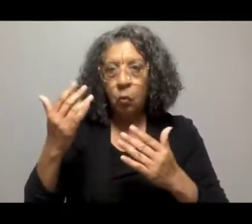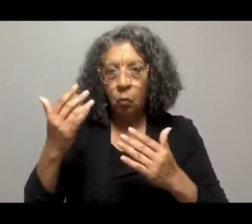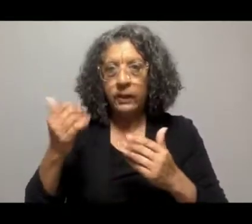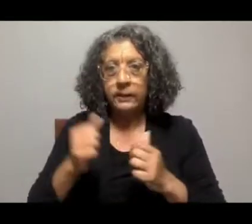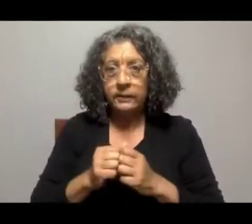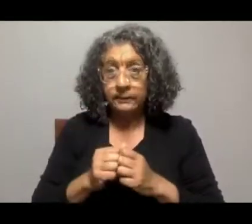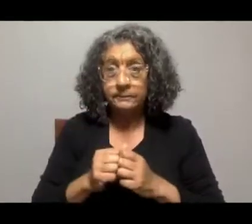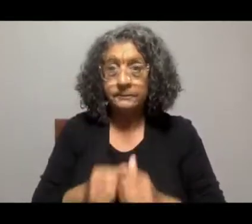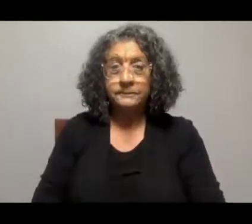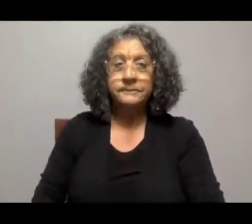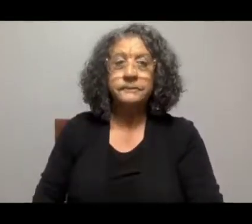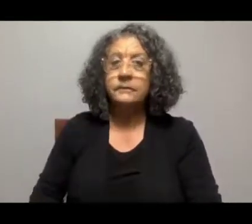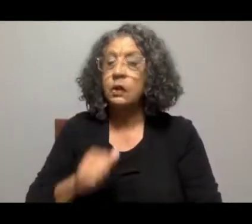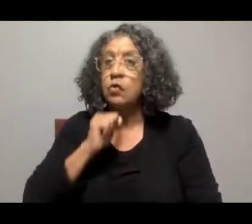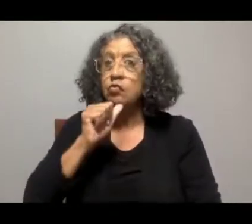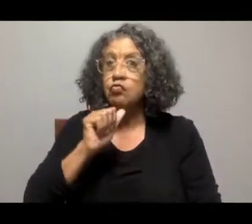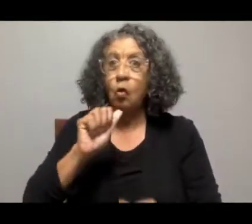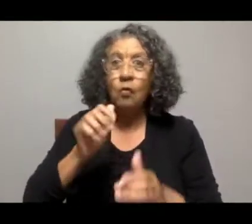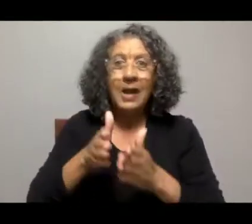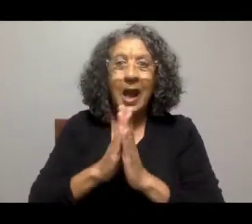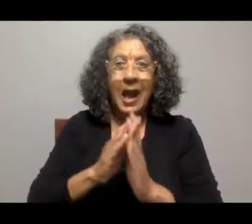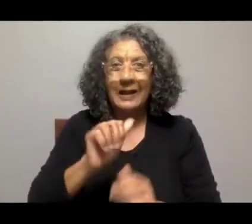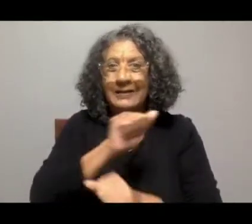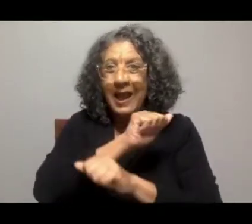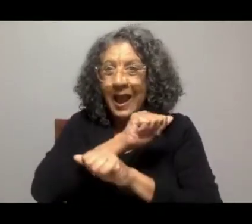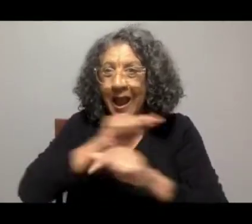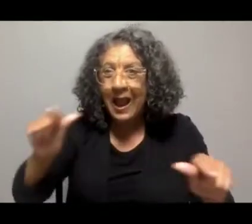you could start. You just need to